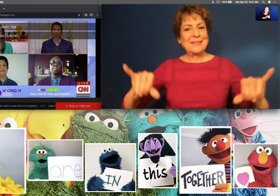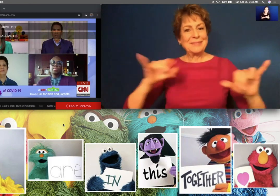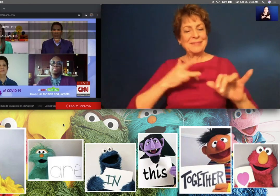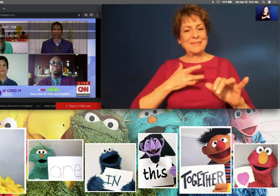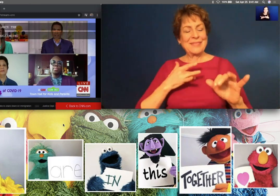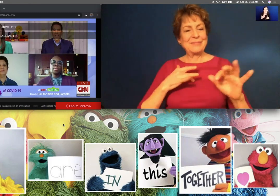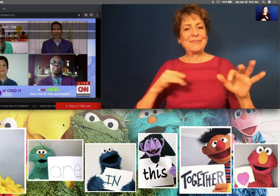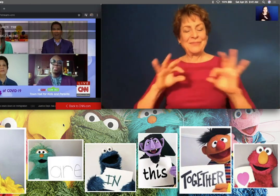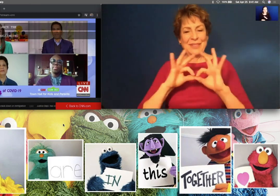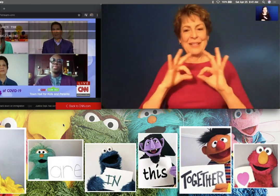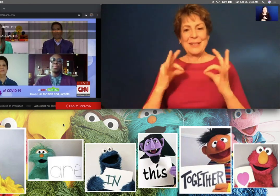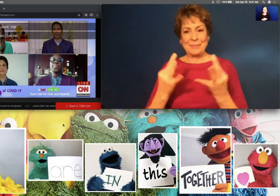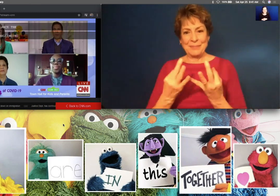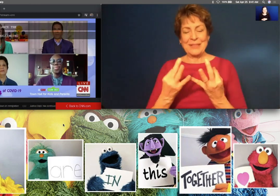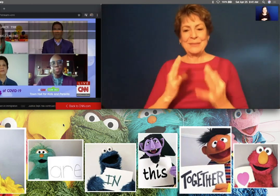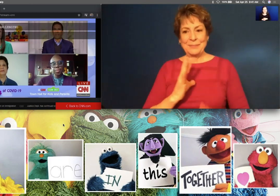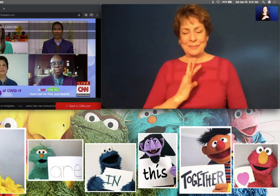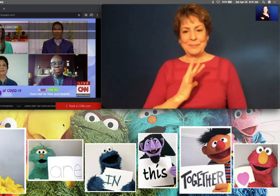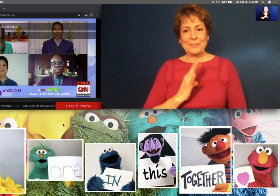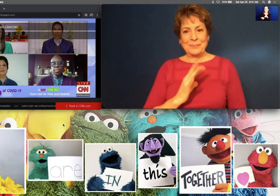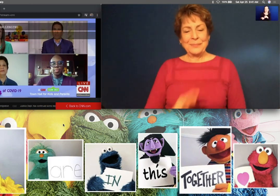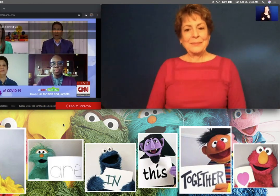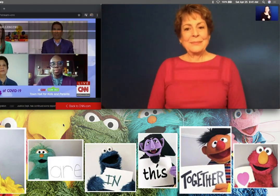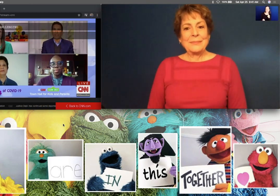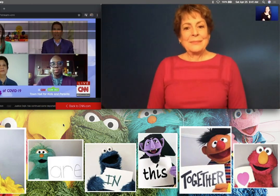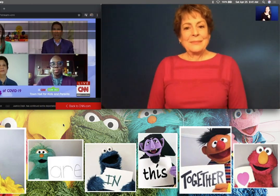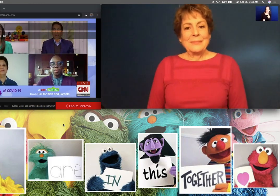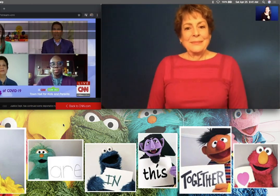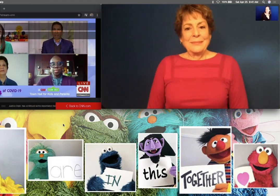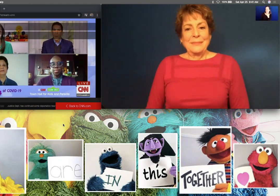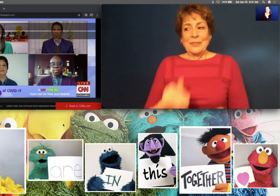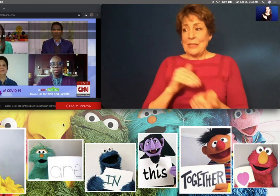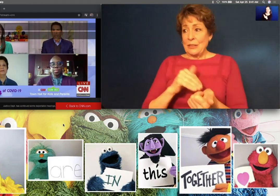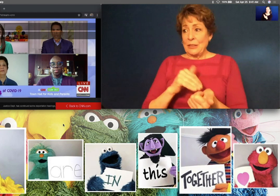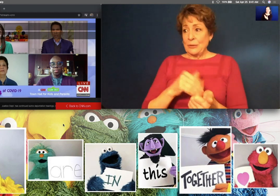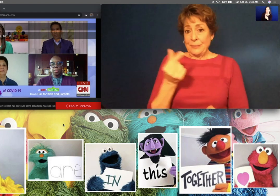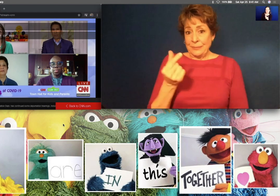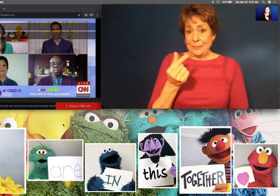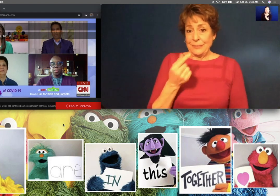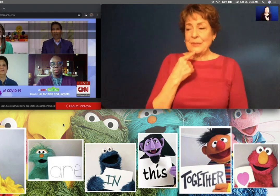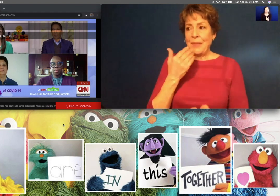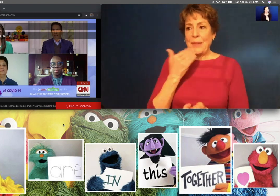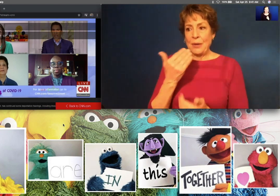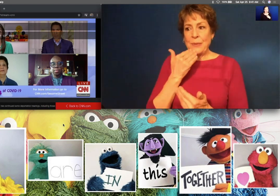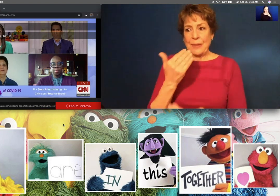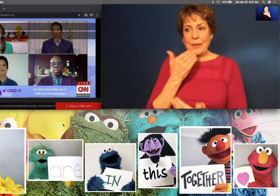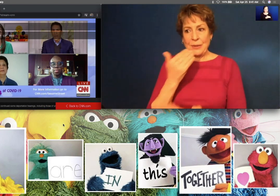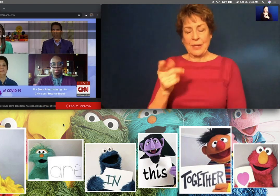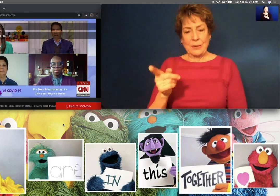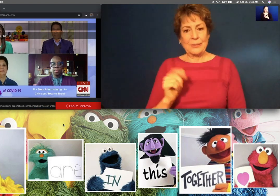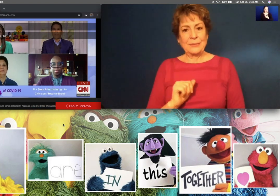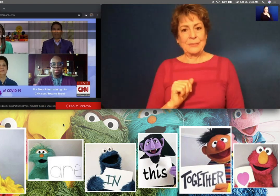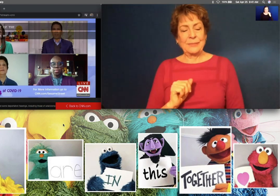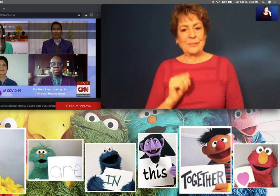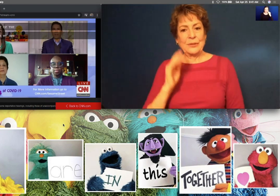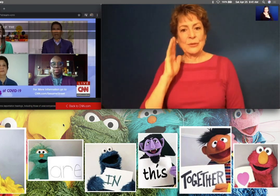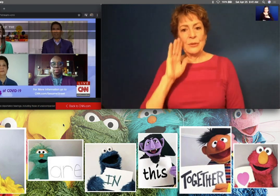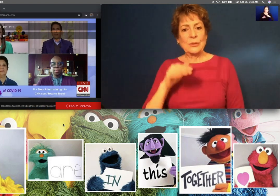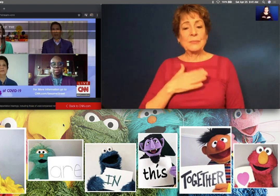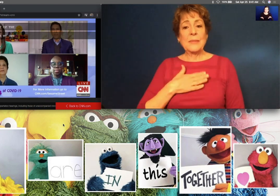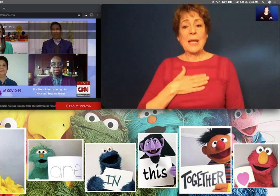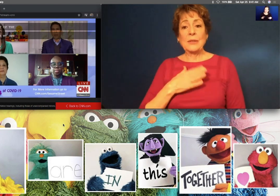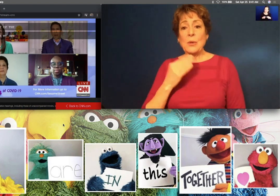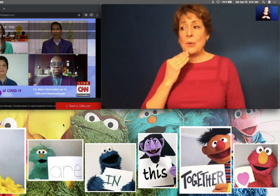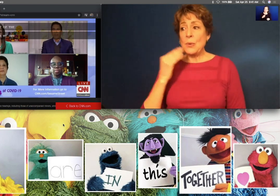also the challenging times. And you know, Dr. Jiragi, I think part of the challenge I have with my own kids, and I'm sure a